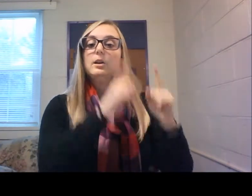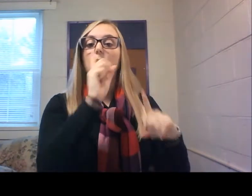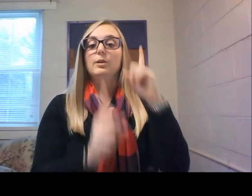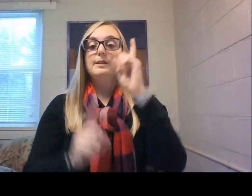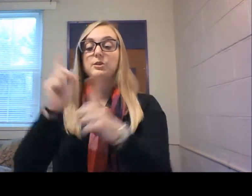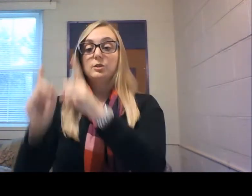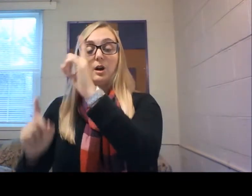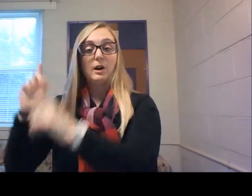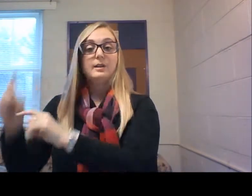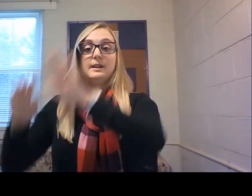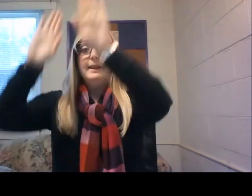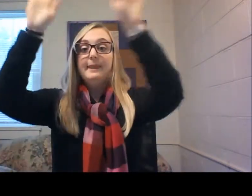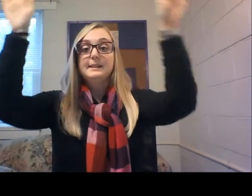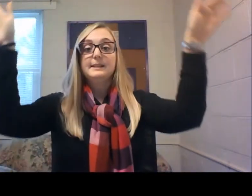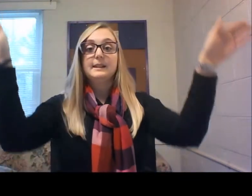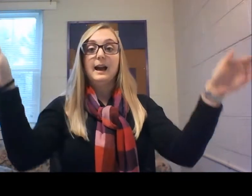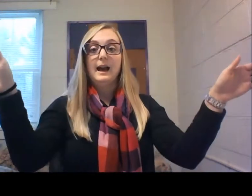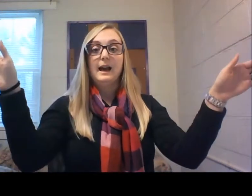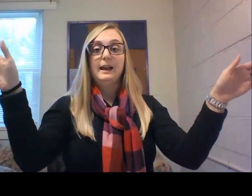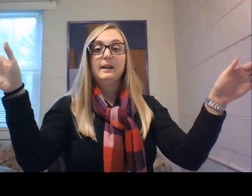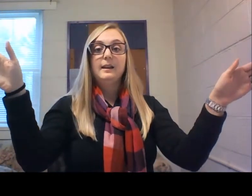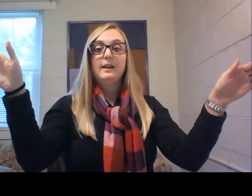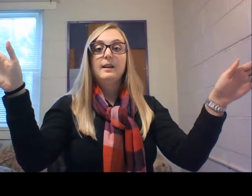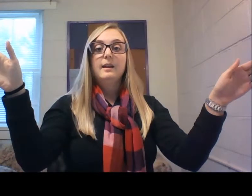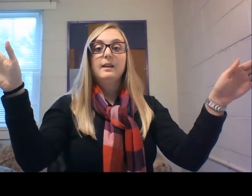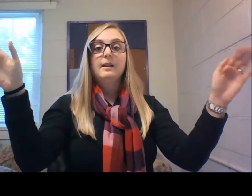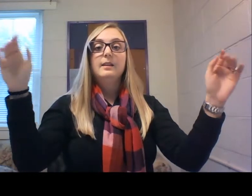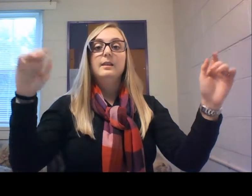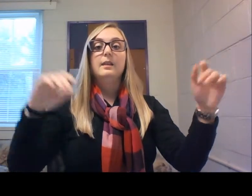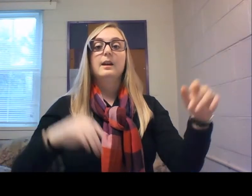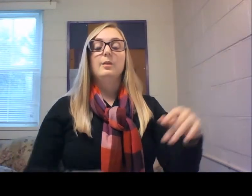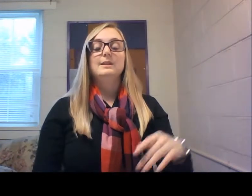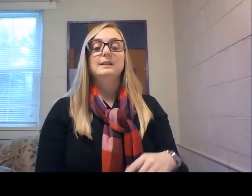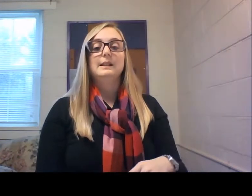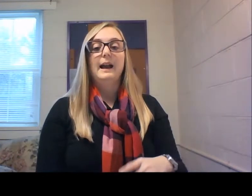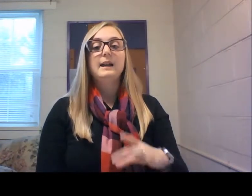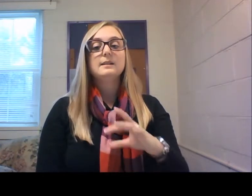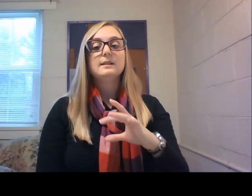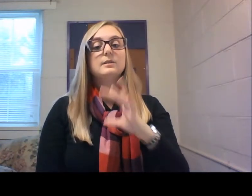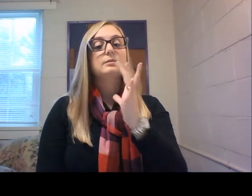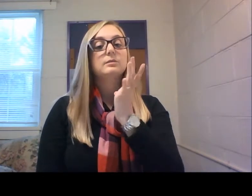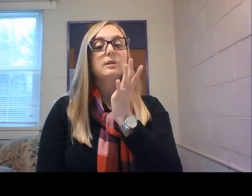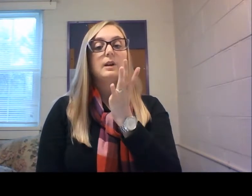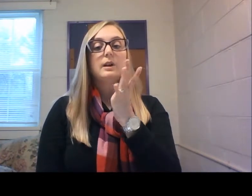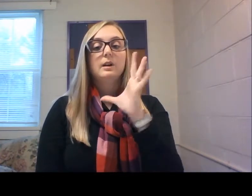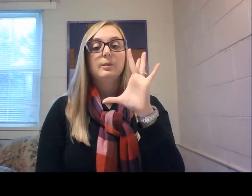or the stars in the sky, there was light.